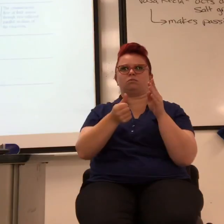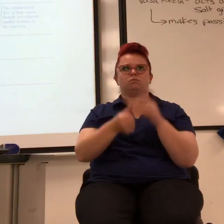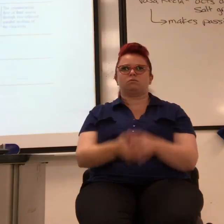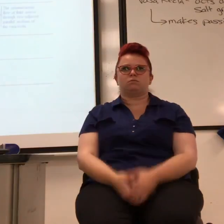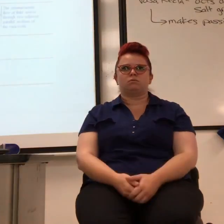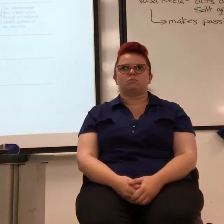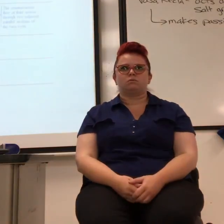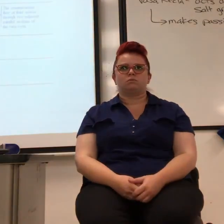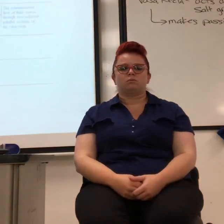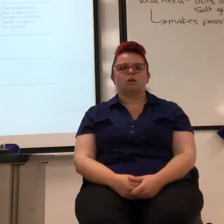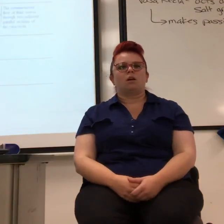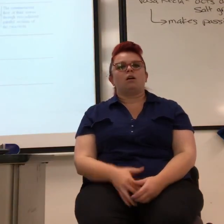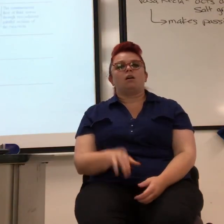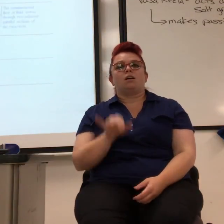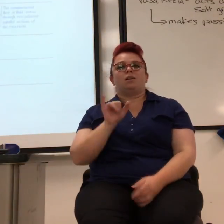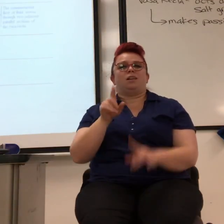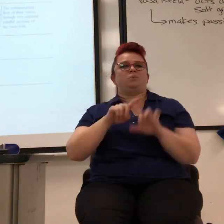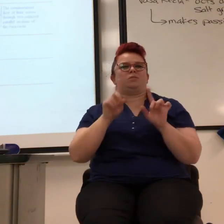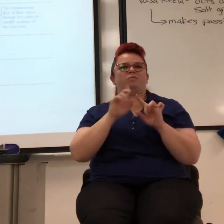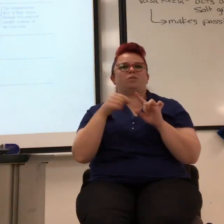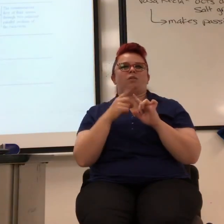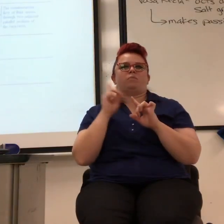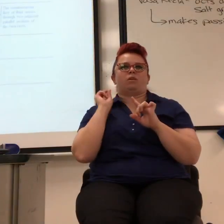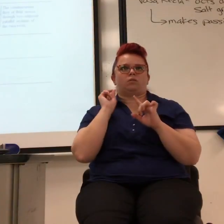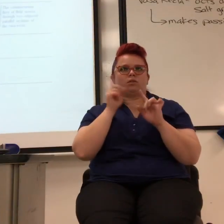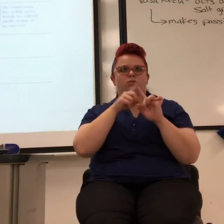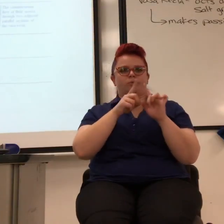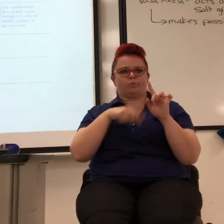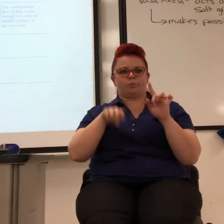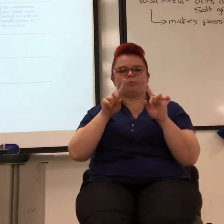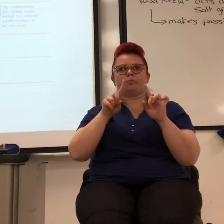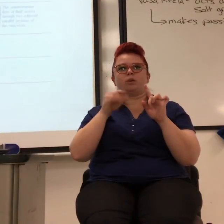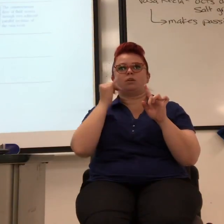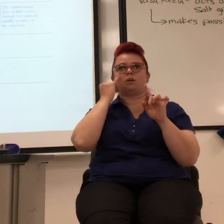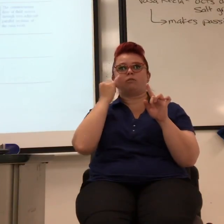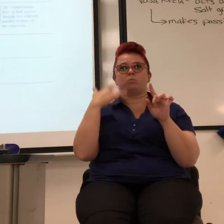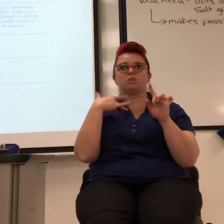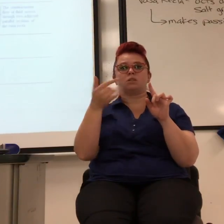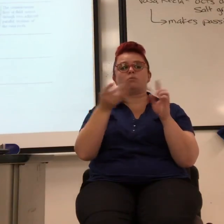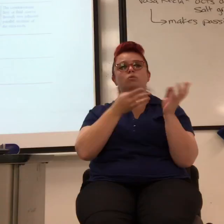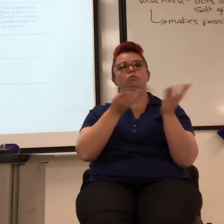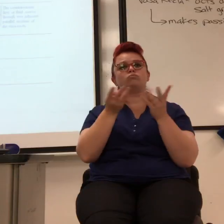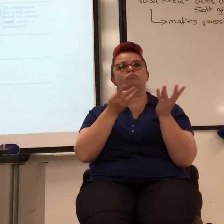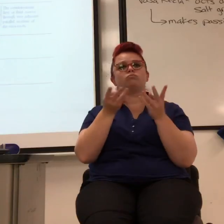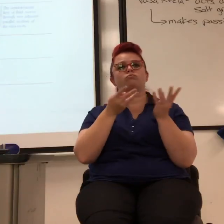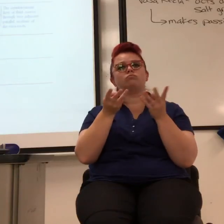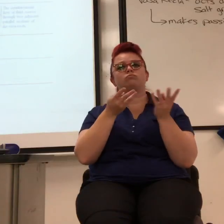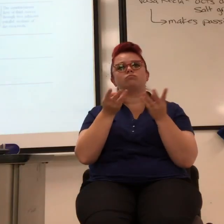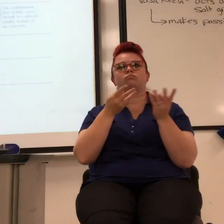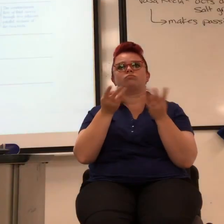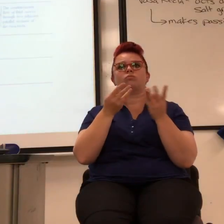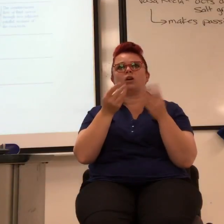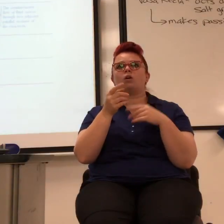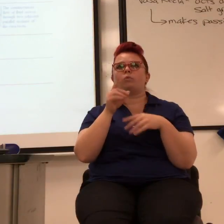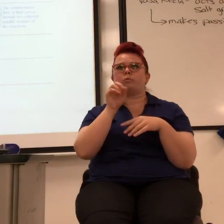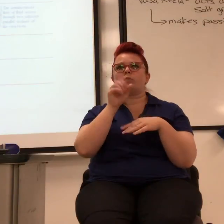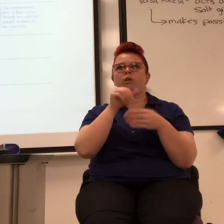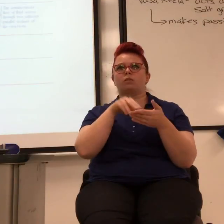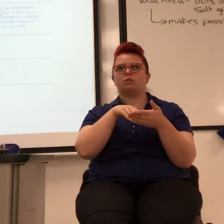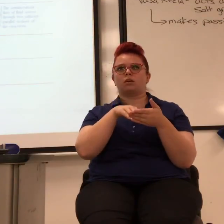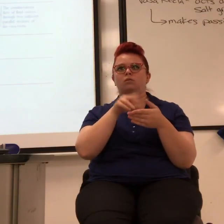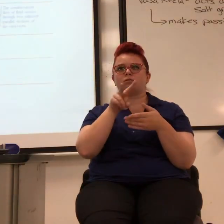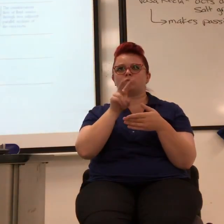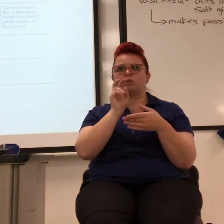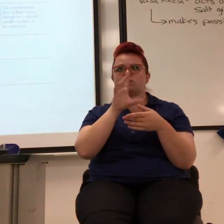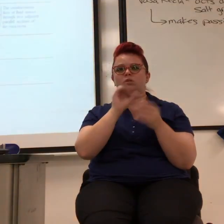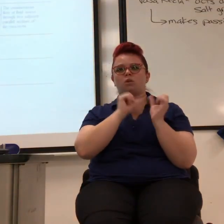U-turn. Okay, that's what's different. Because if it were the usual blood just flowing by, it would be 1200, and then it would